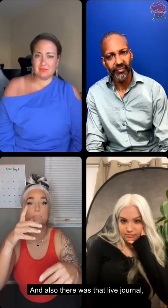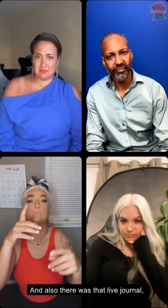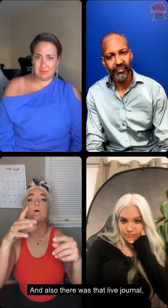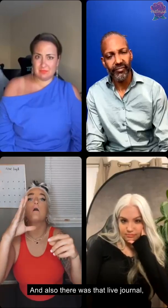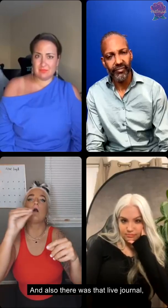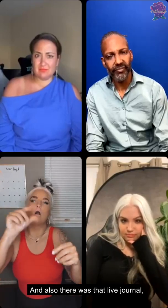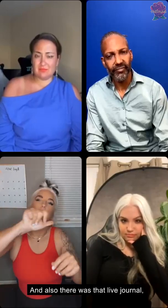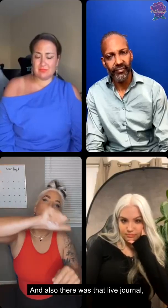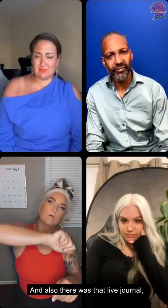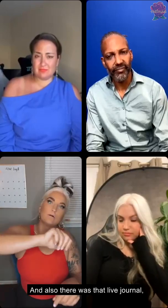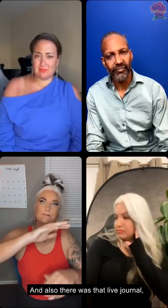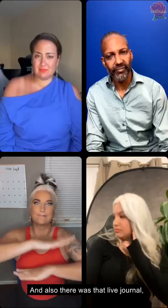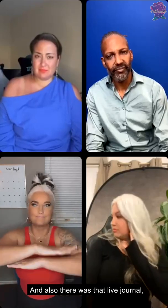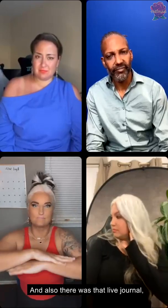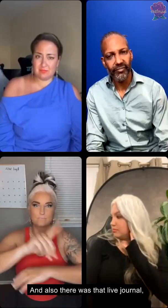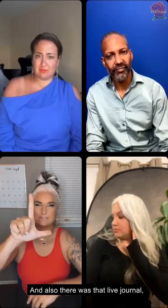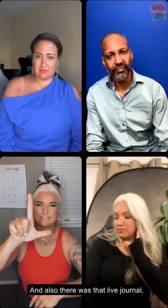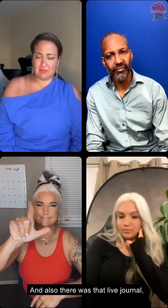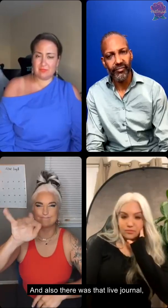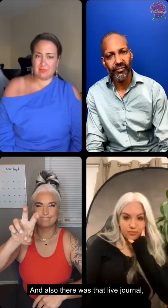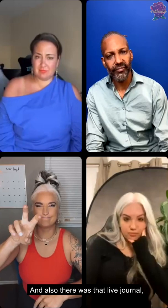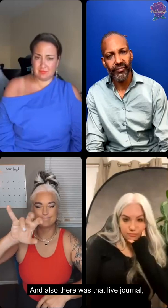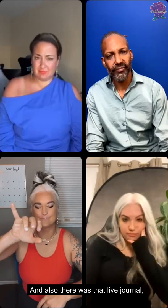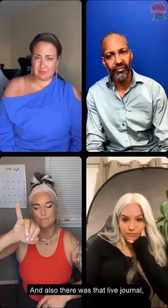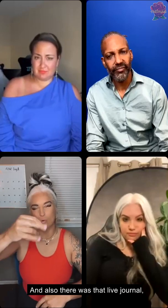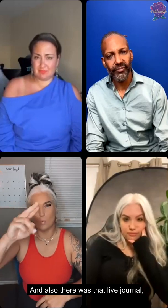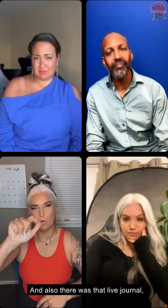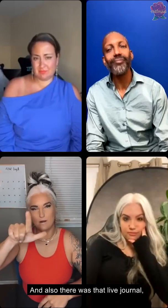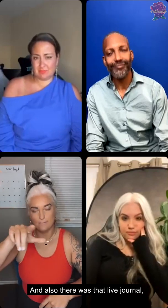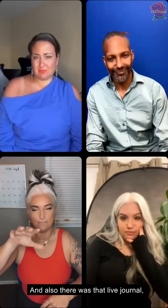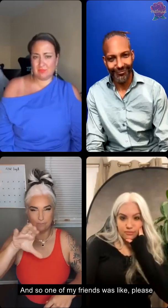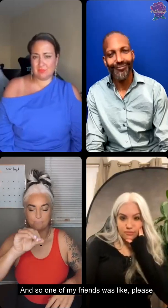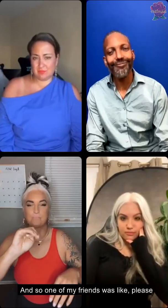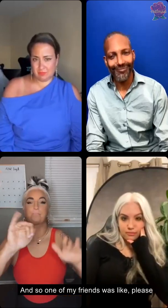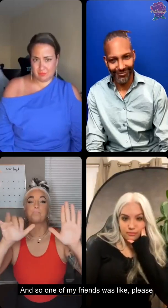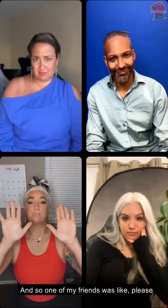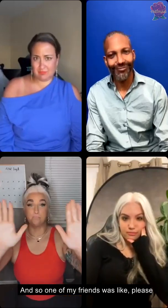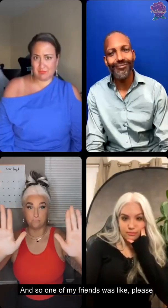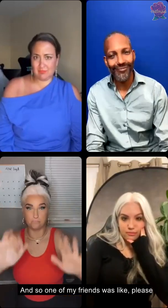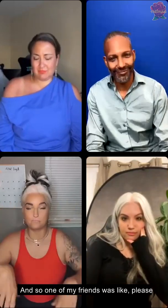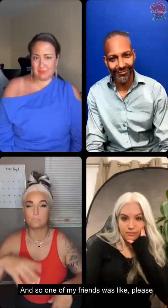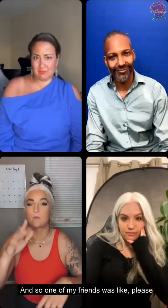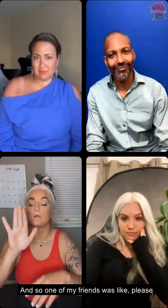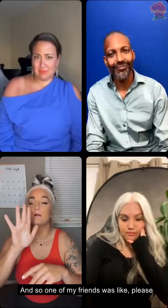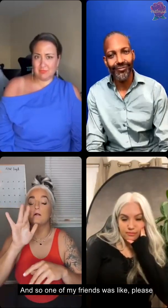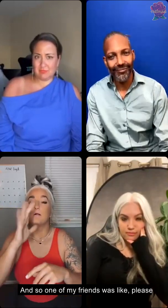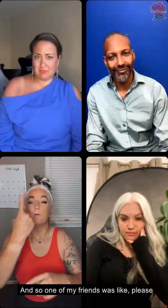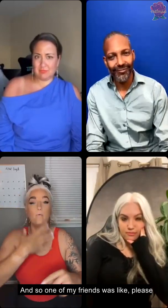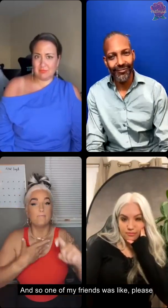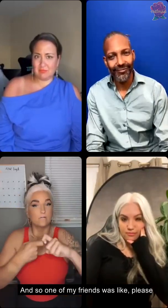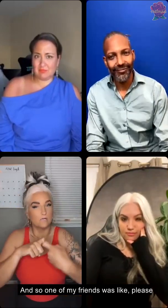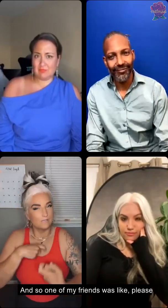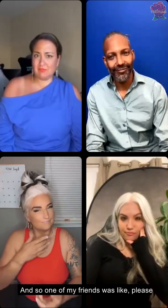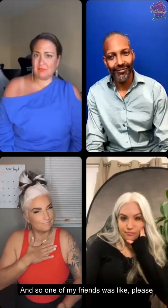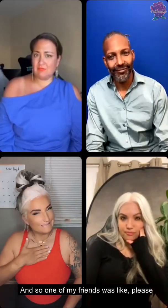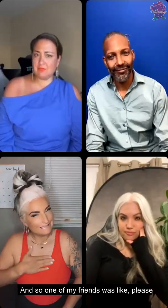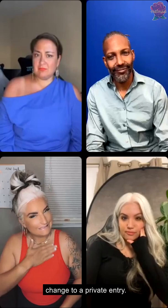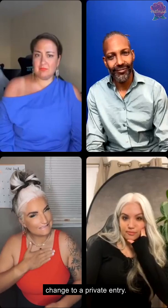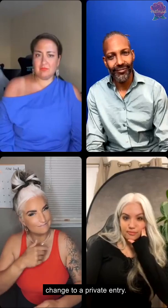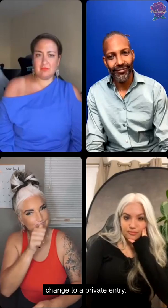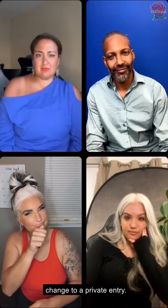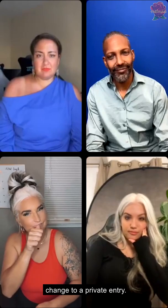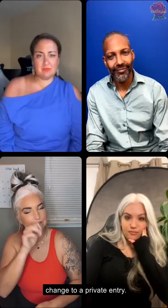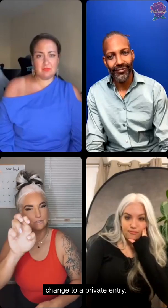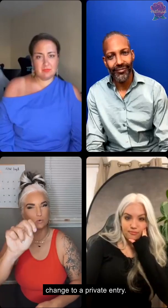time. And also there was that life journalism. And so one of my friends was like,